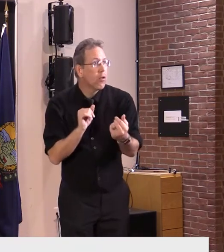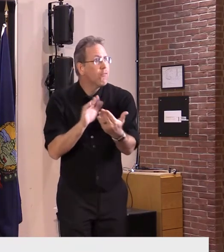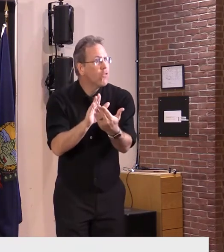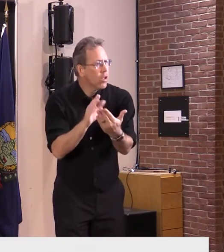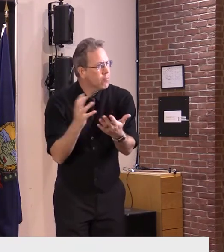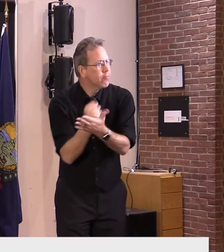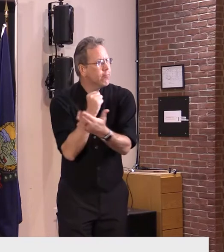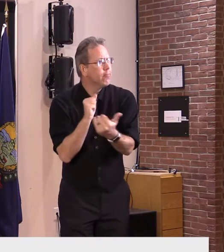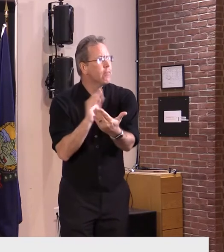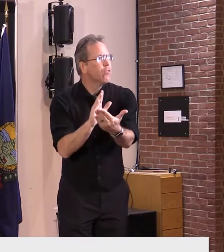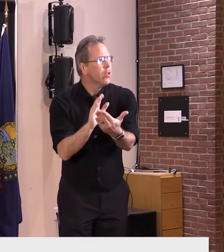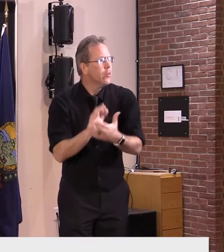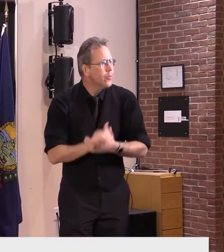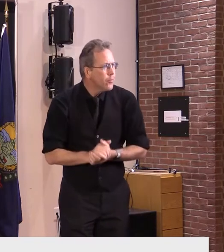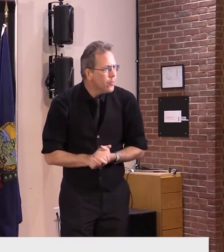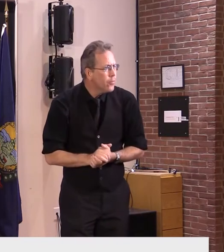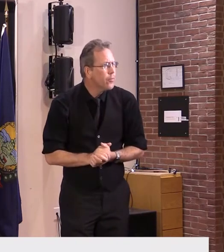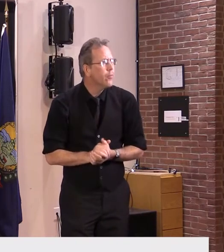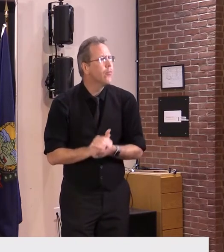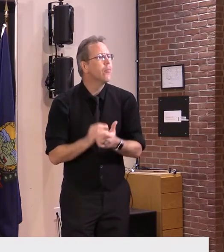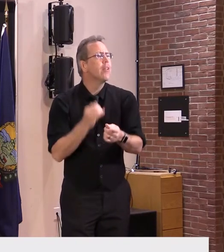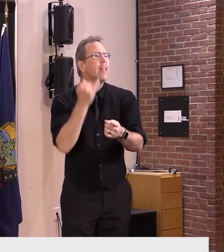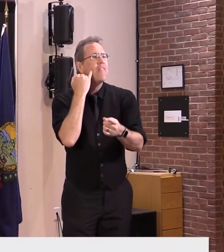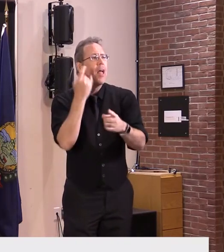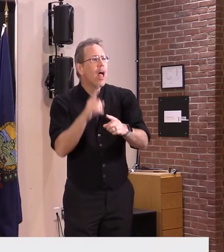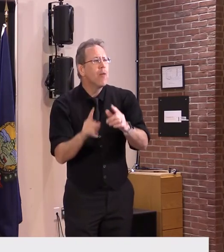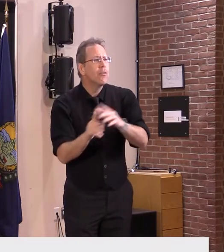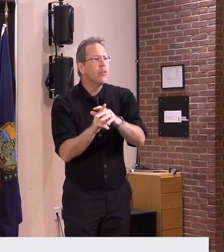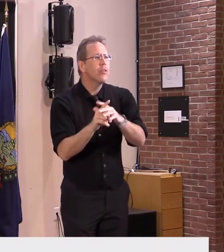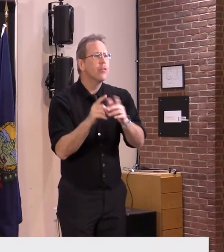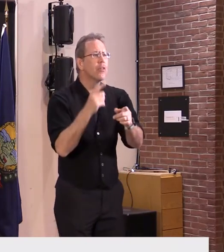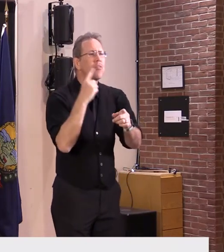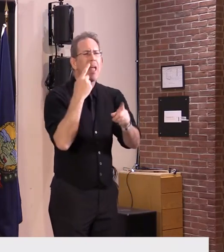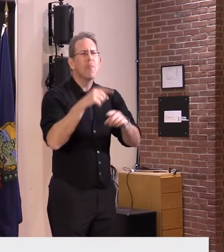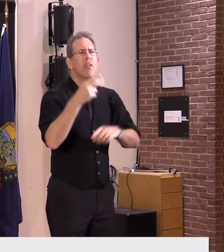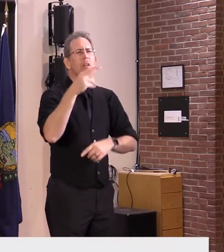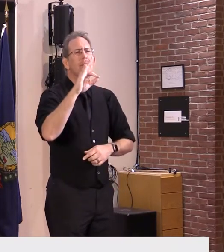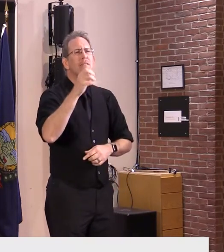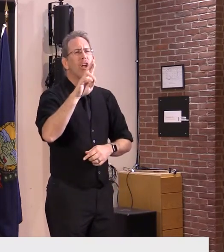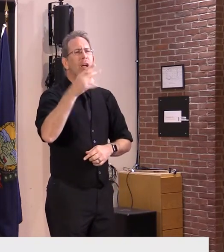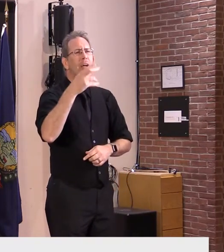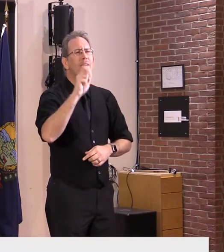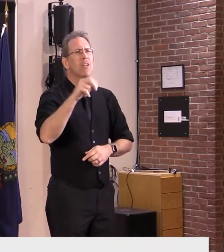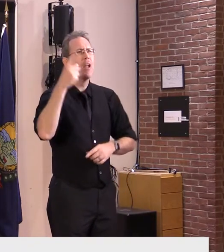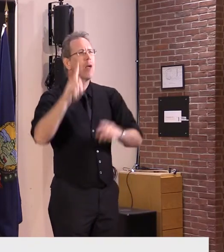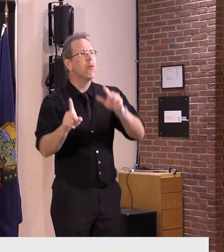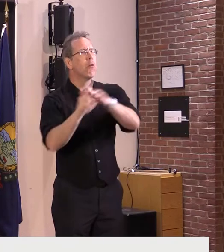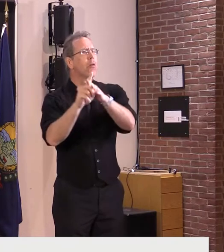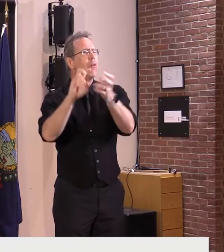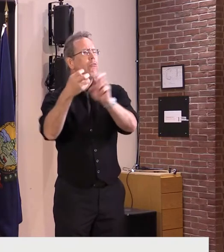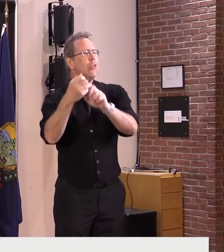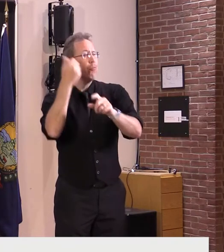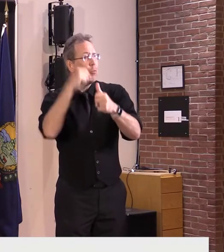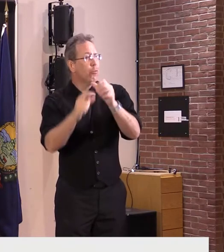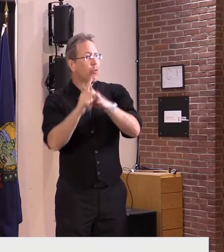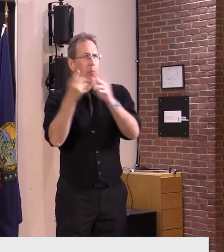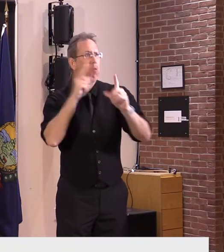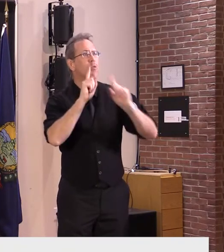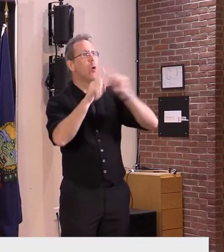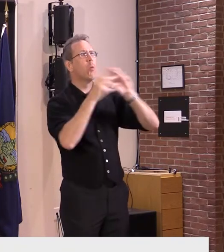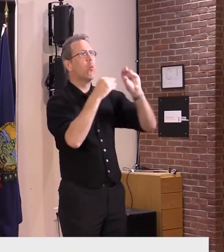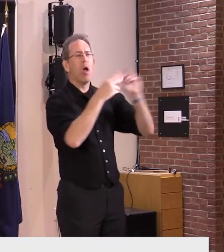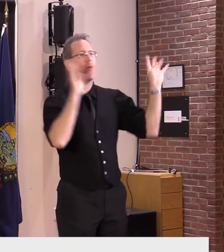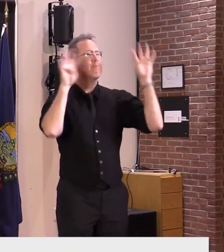an incredible, horrific act happen. He would have gone. It wasn't a question of which day, or it was